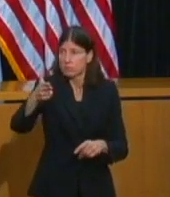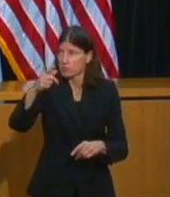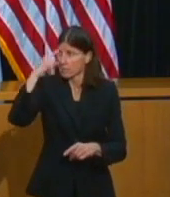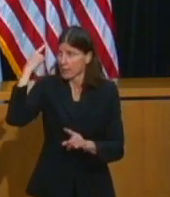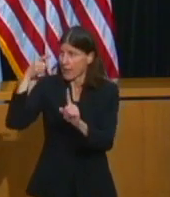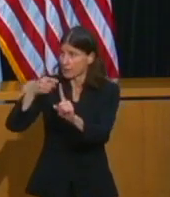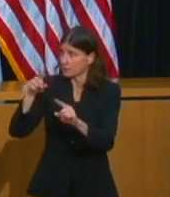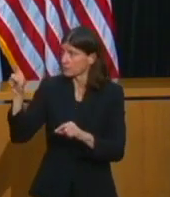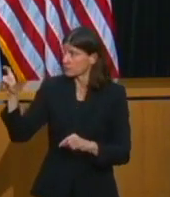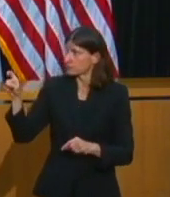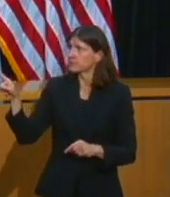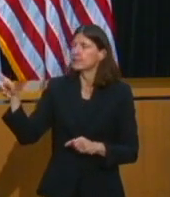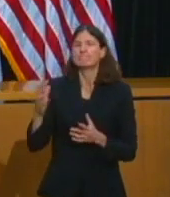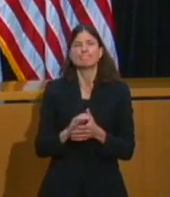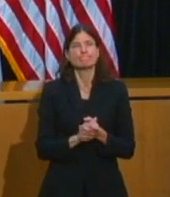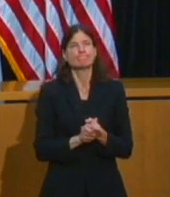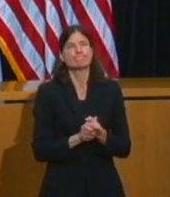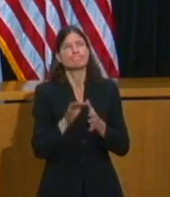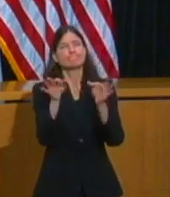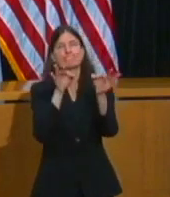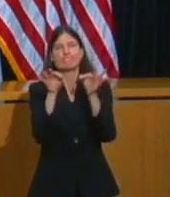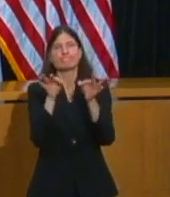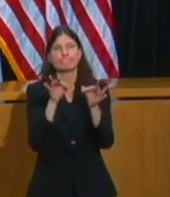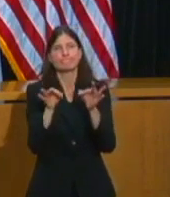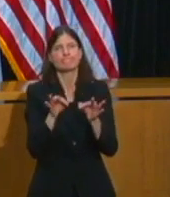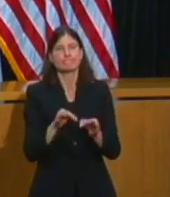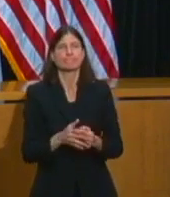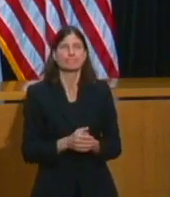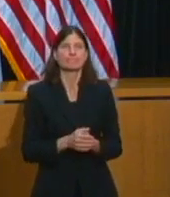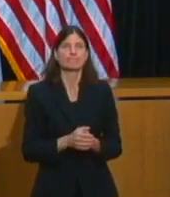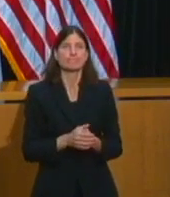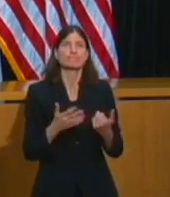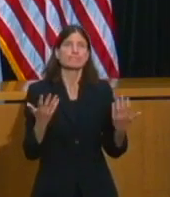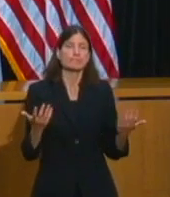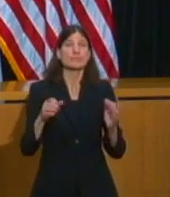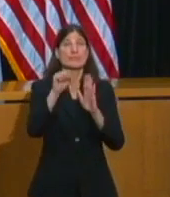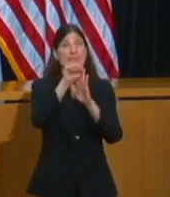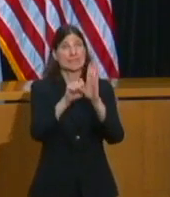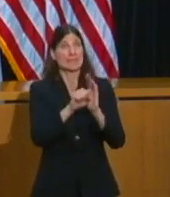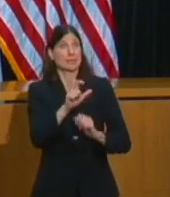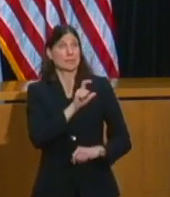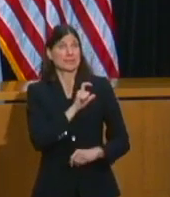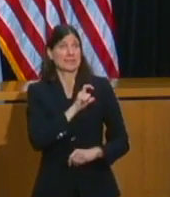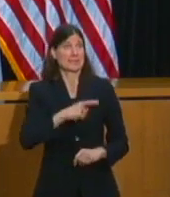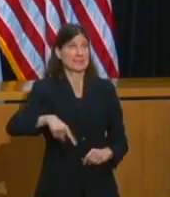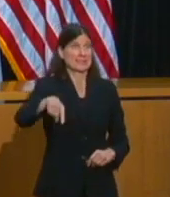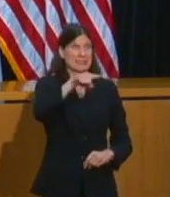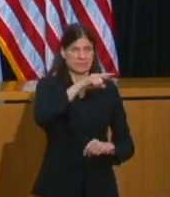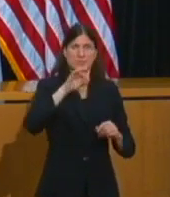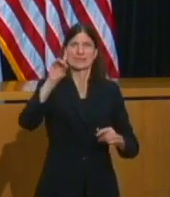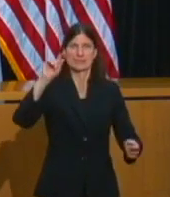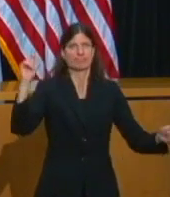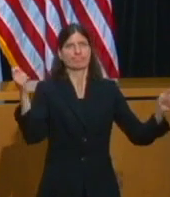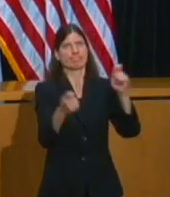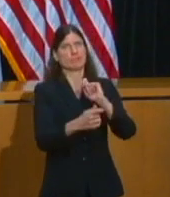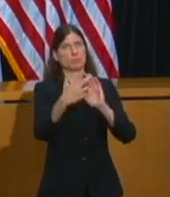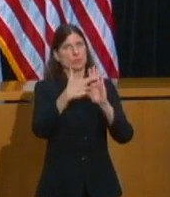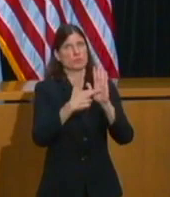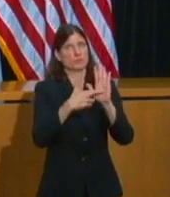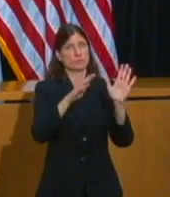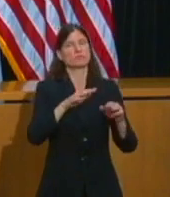of redesign with respect to state police training. And in fact, one of the reasons Colonel Mason is now the